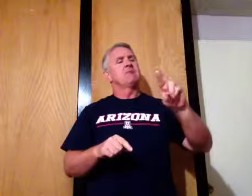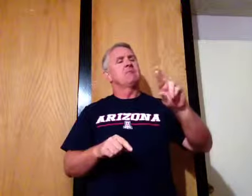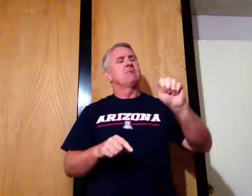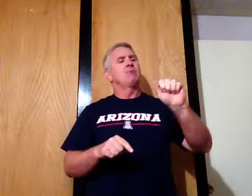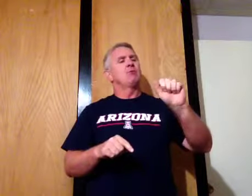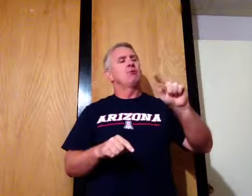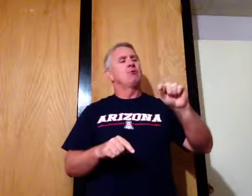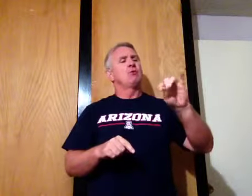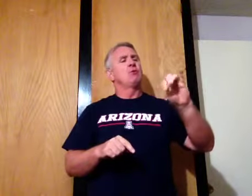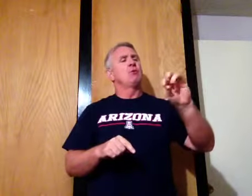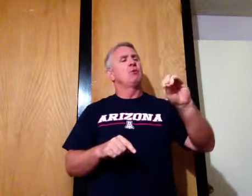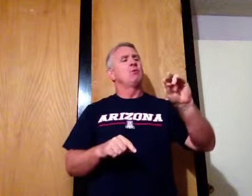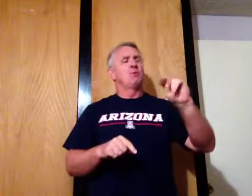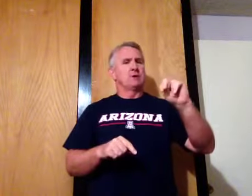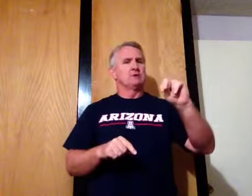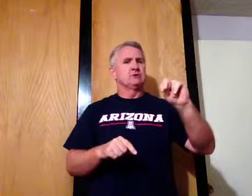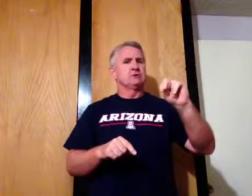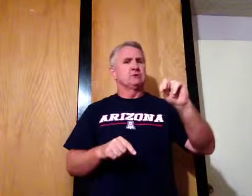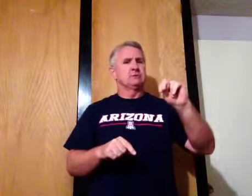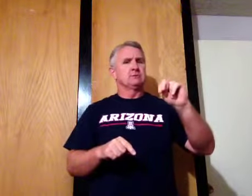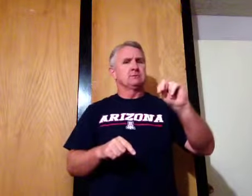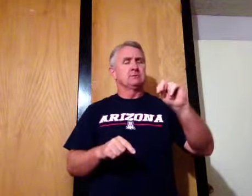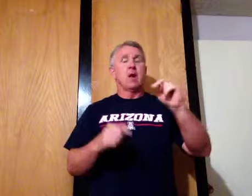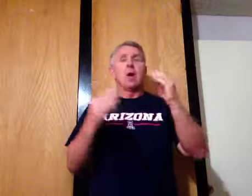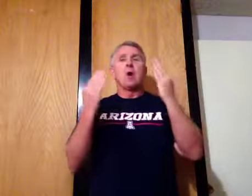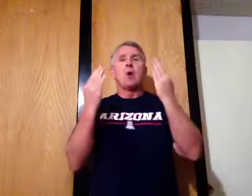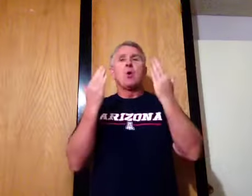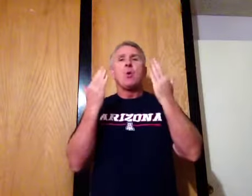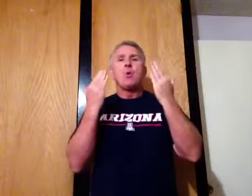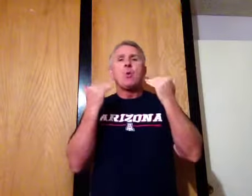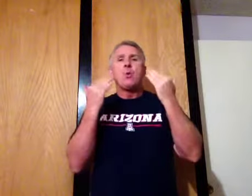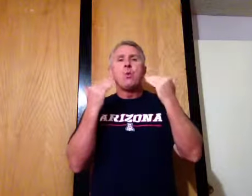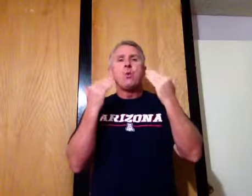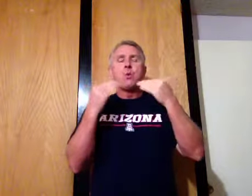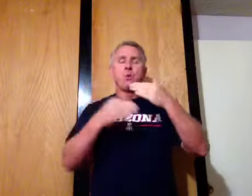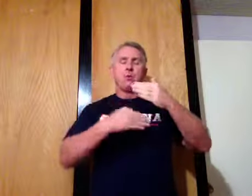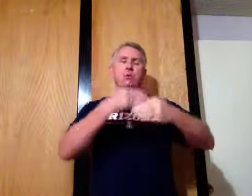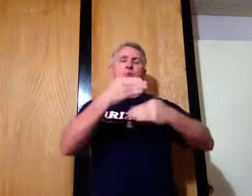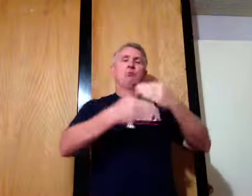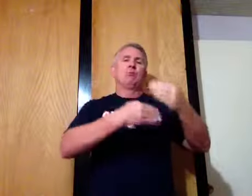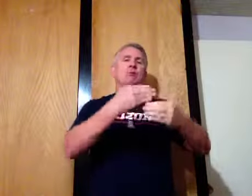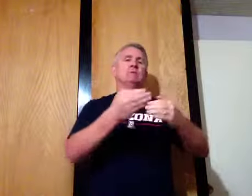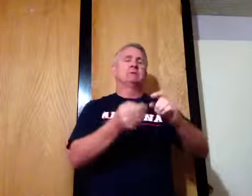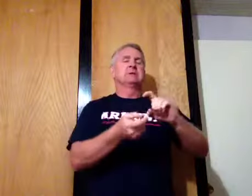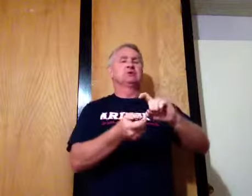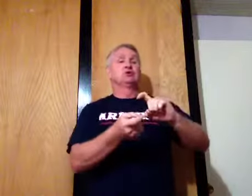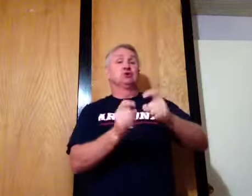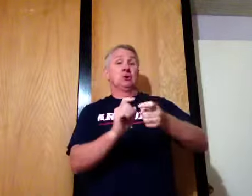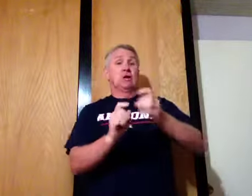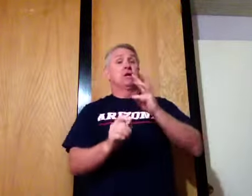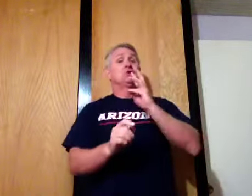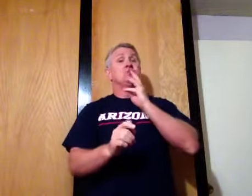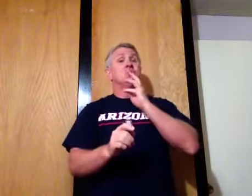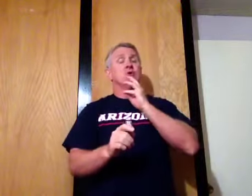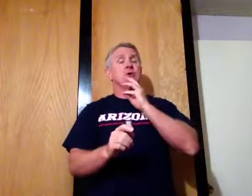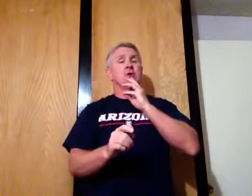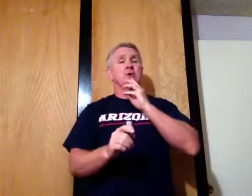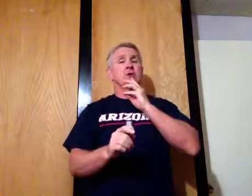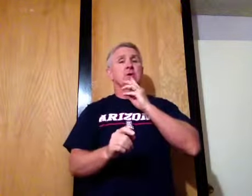Cooling process by which water is changed from the liquid form, which is water, to the gas form, which happens to be water vapor.